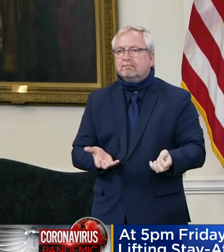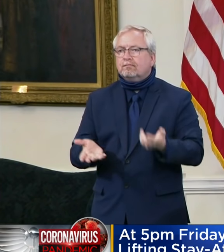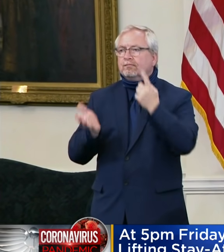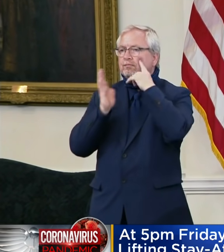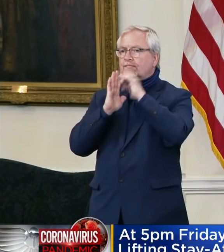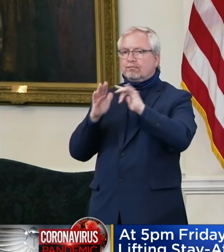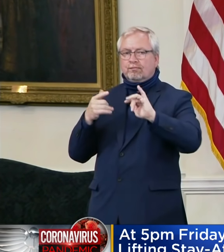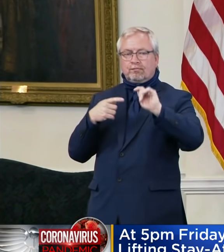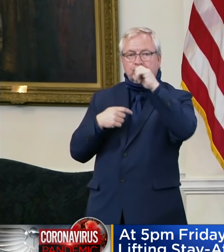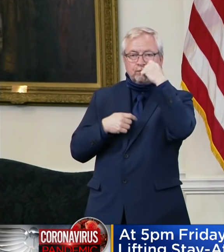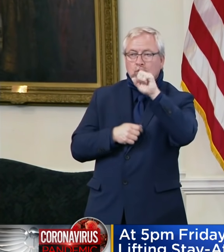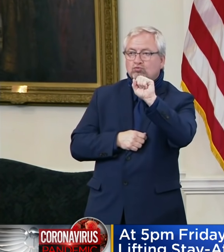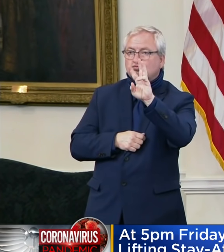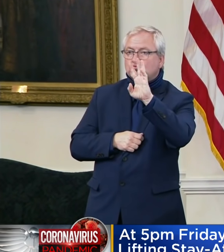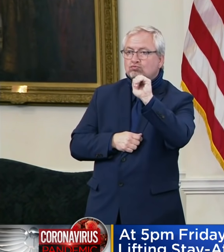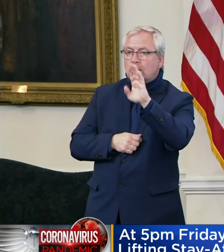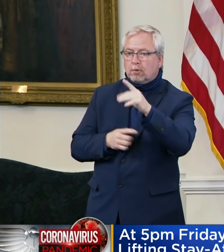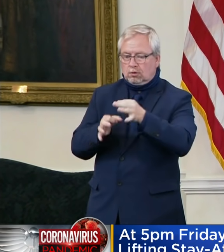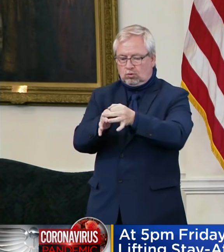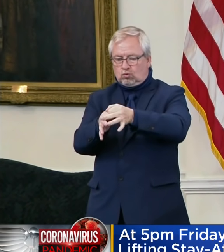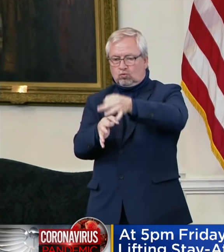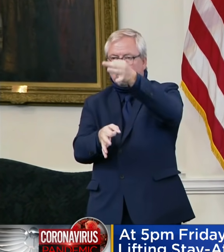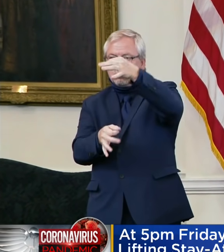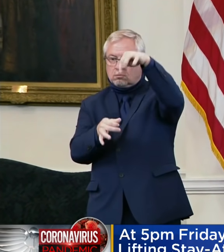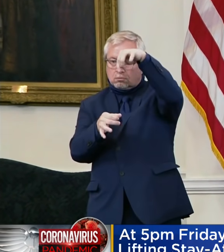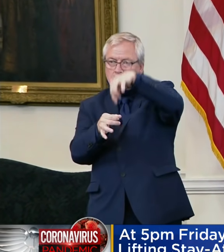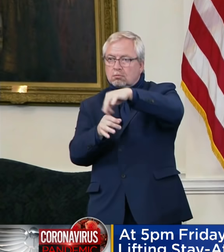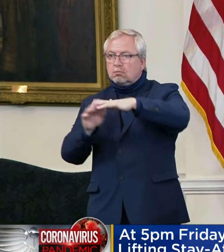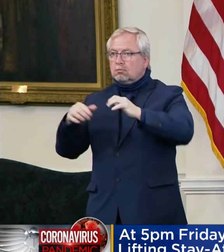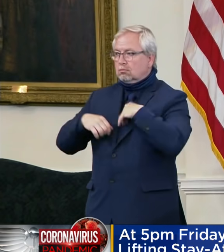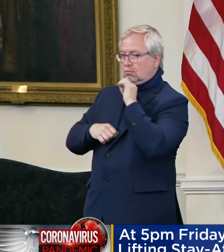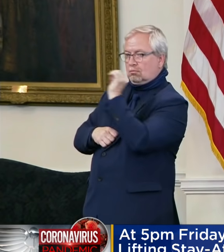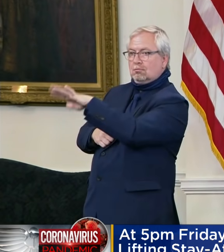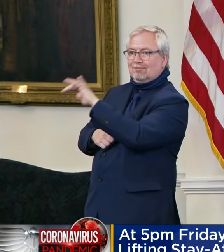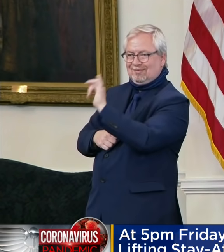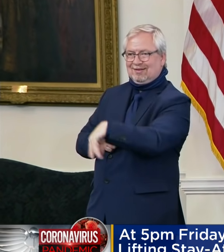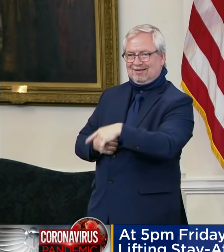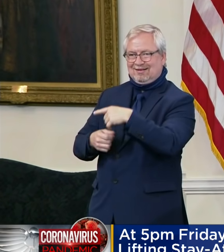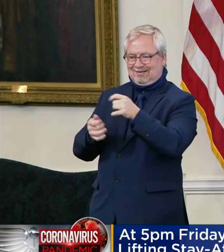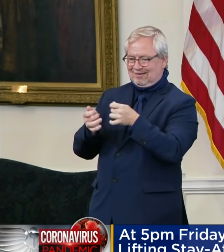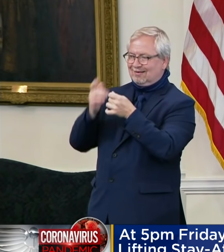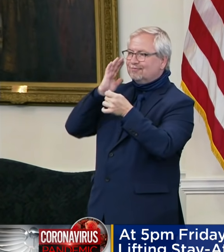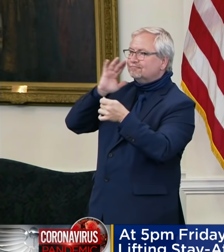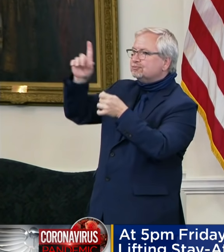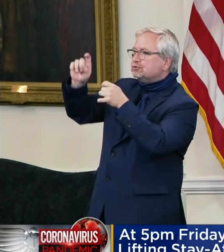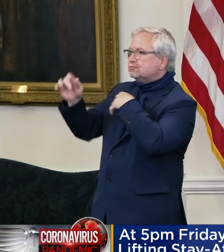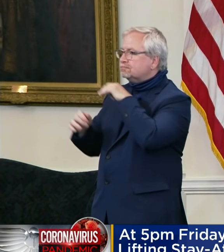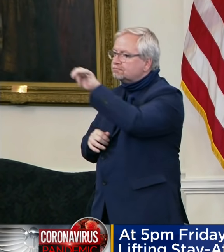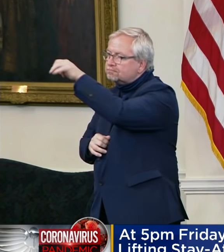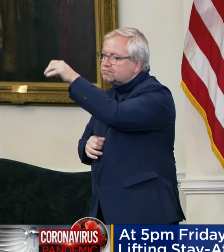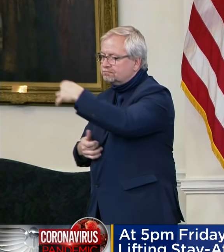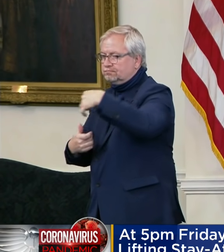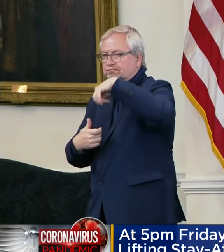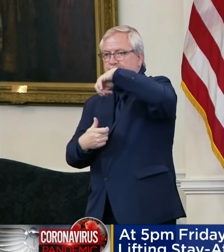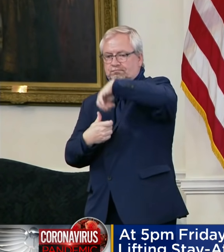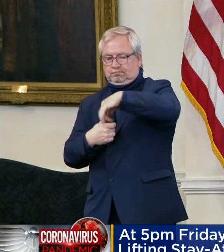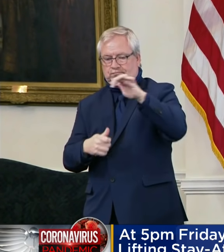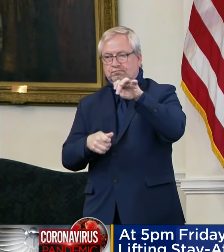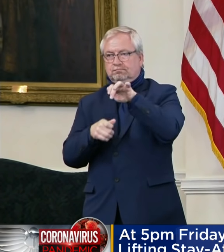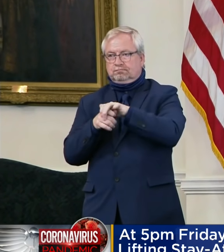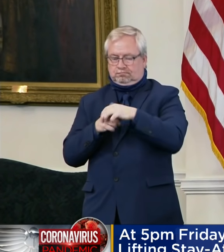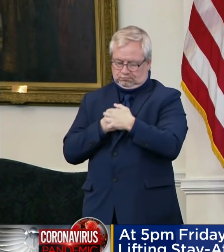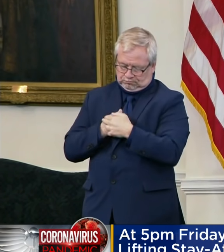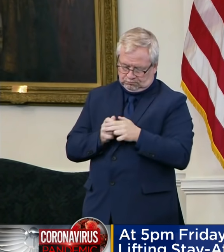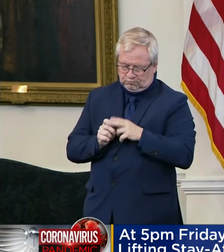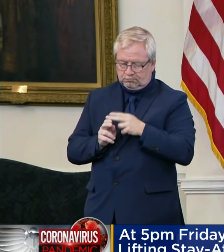tubes. It's where they stick the thing in your nose, they put it inside of a plastic tube with an agent, and